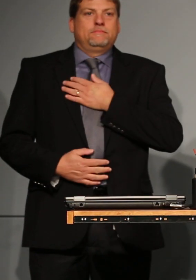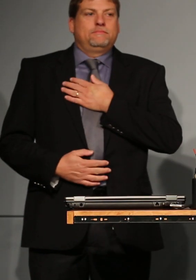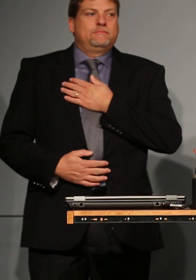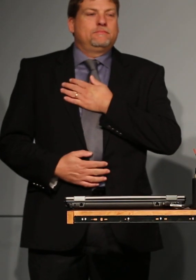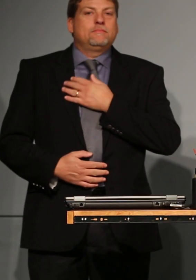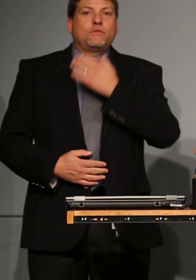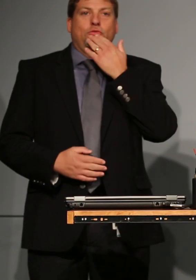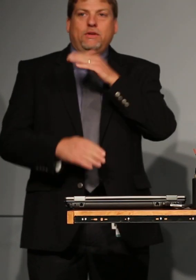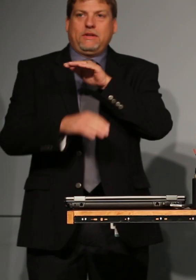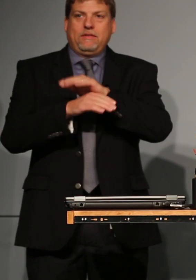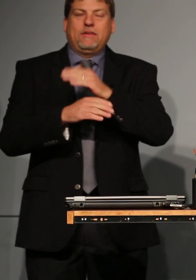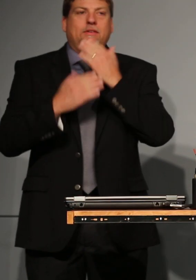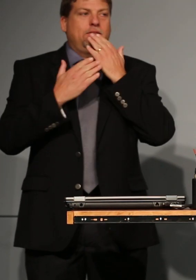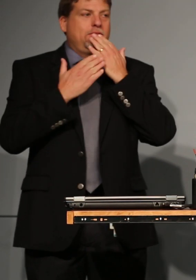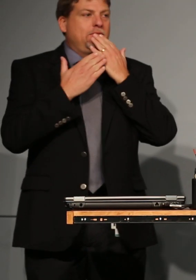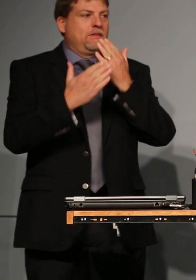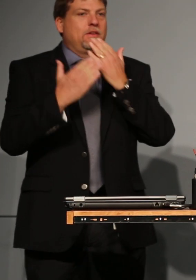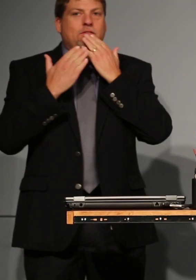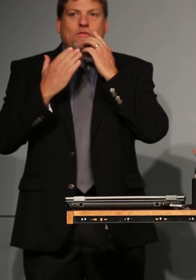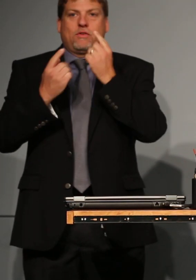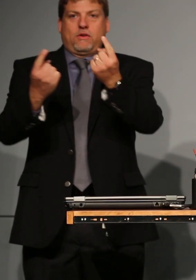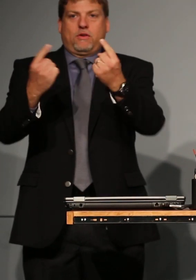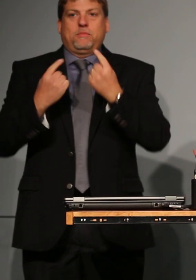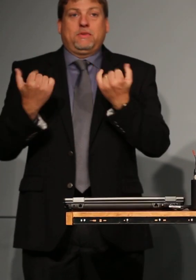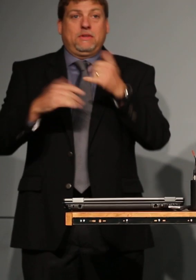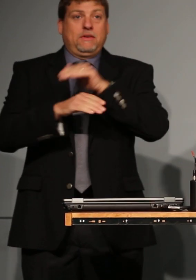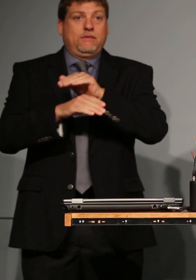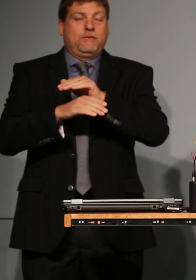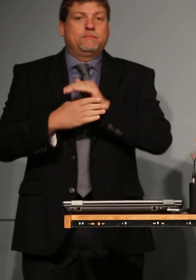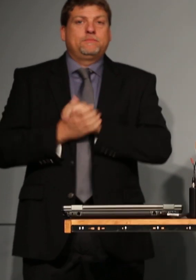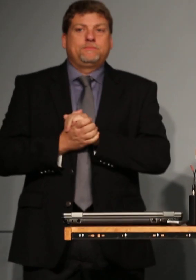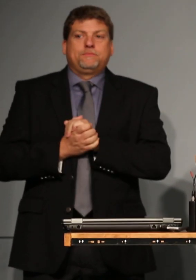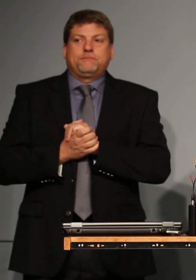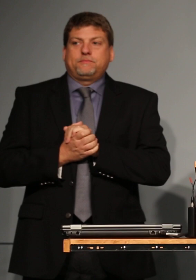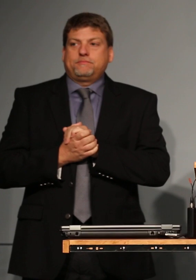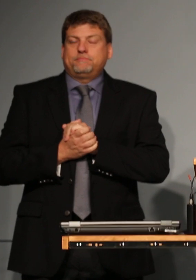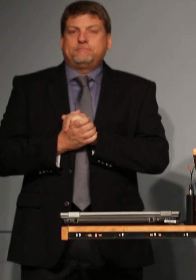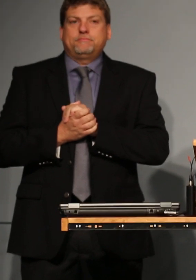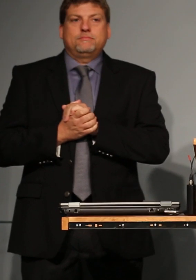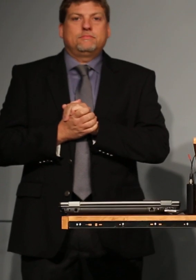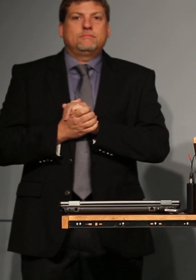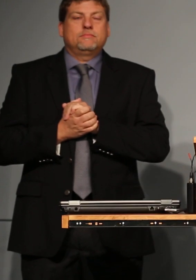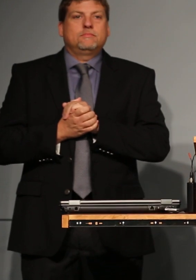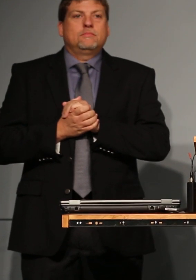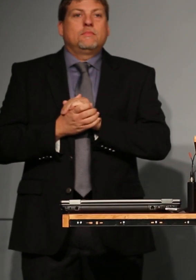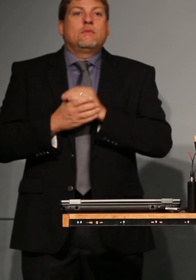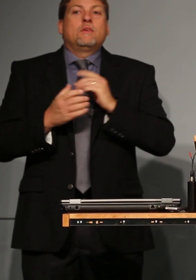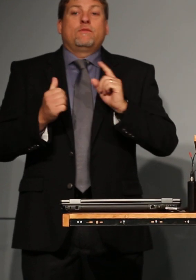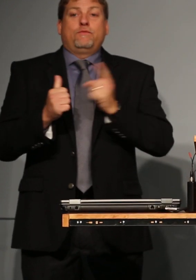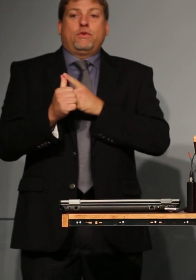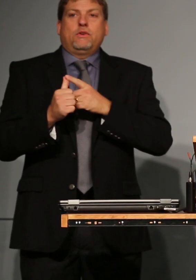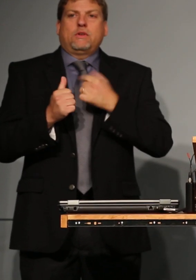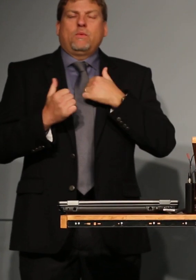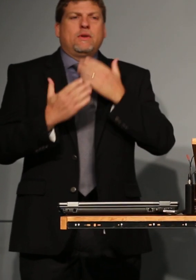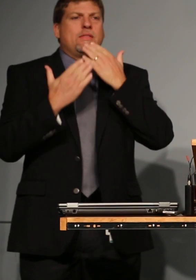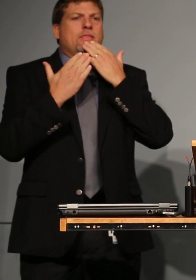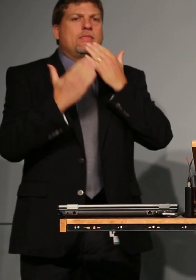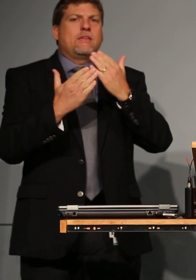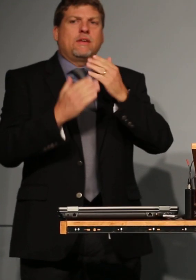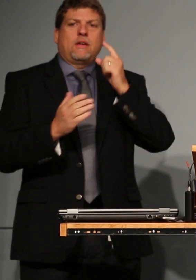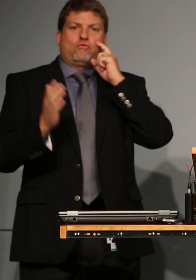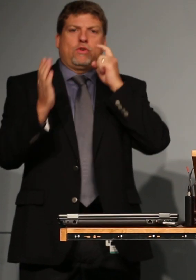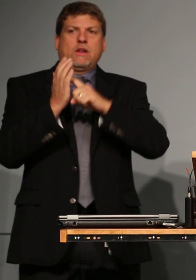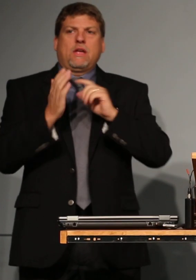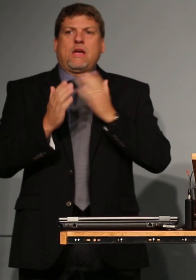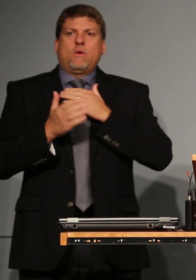morning, everyone. Thank you very much for joining us this evening. I would like to thank and acknowledge our partners that are